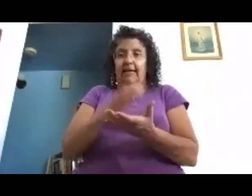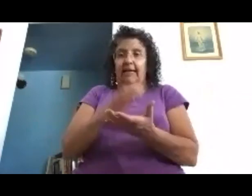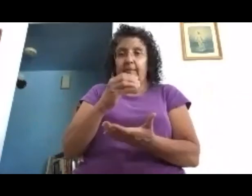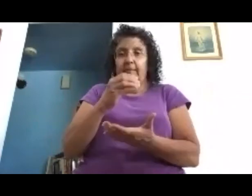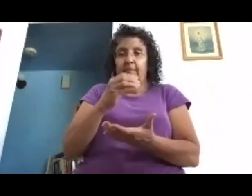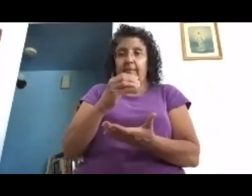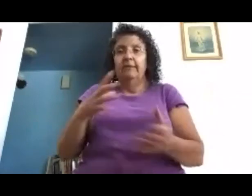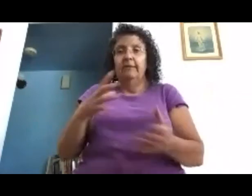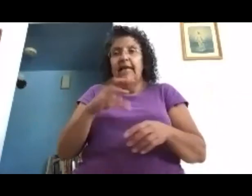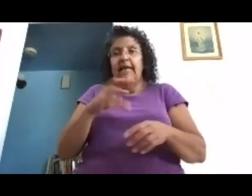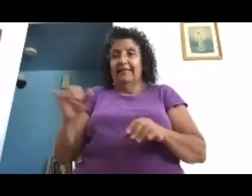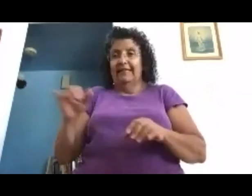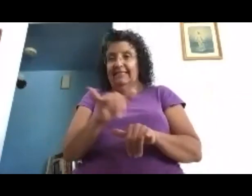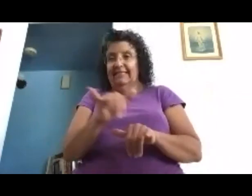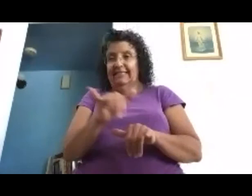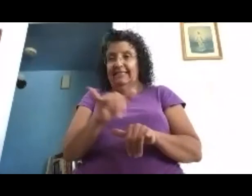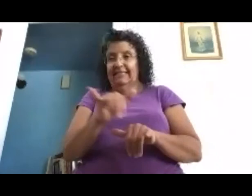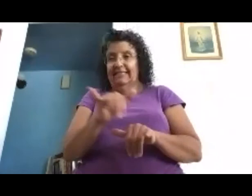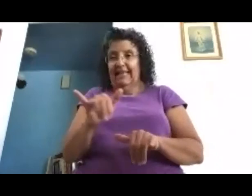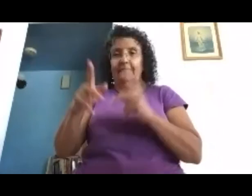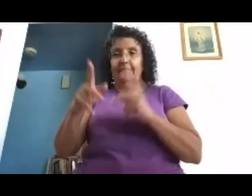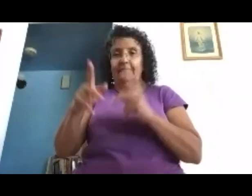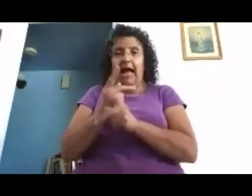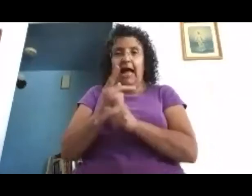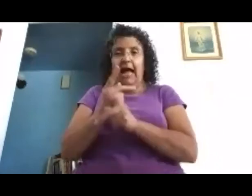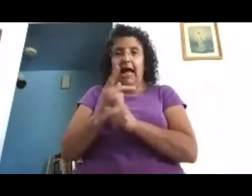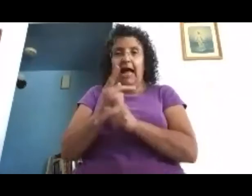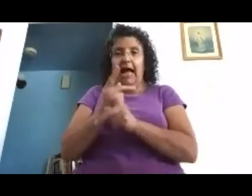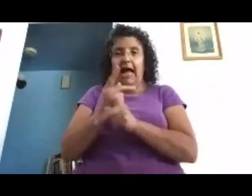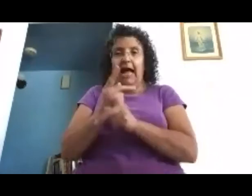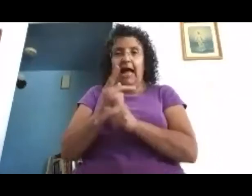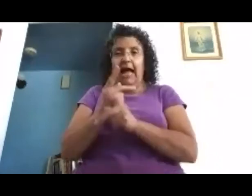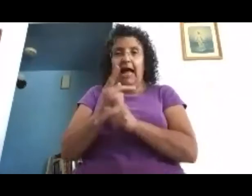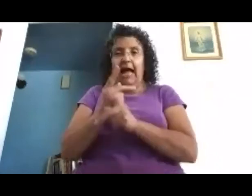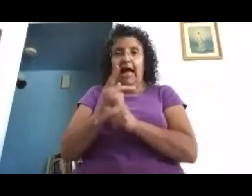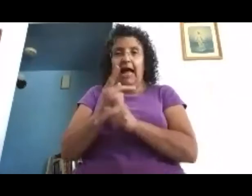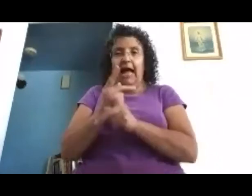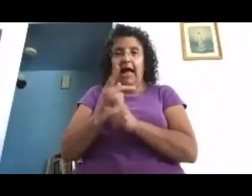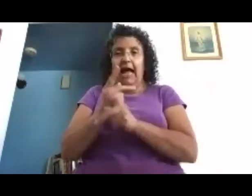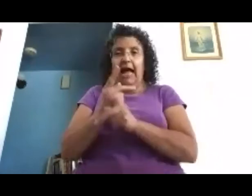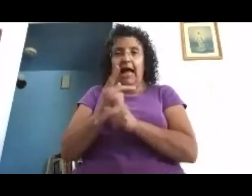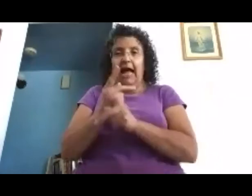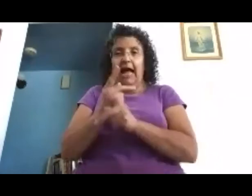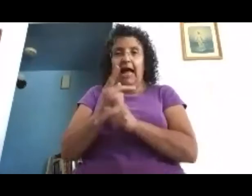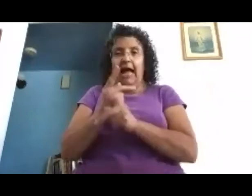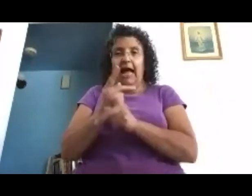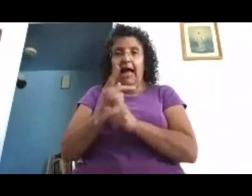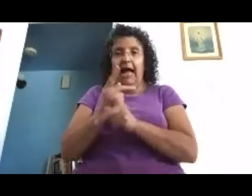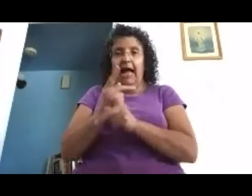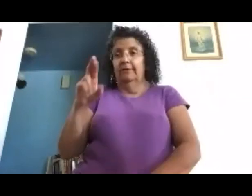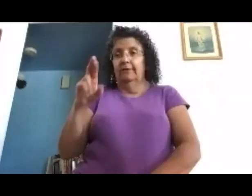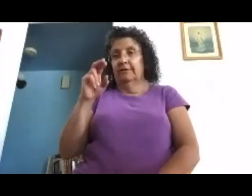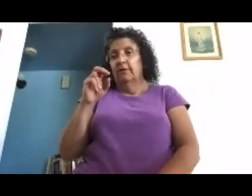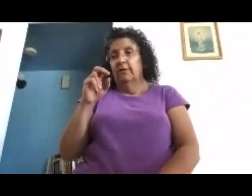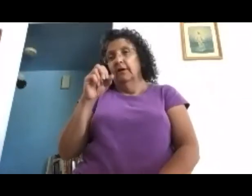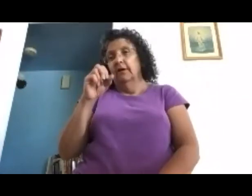inside. I have about the same amount of soil. I also used the same amount of water.